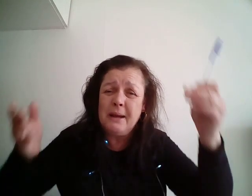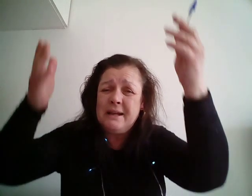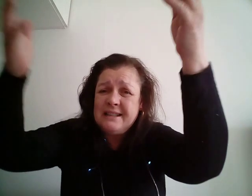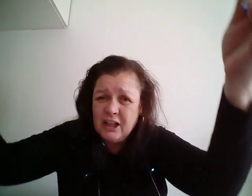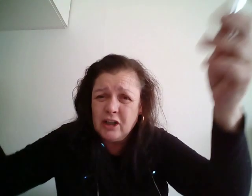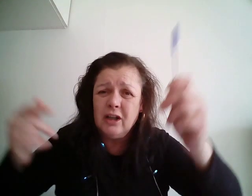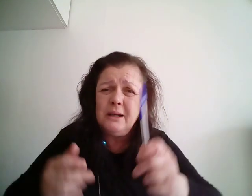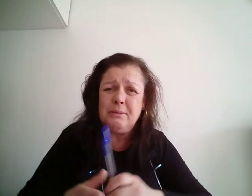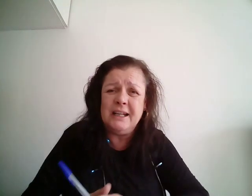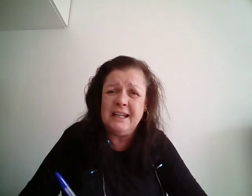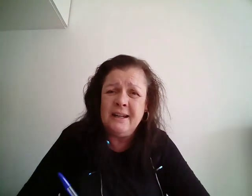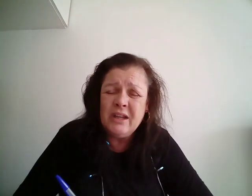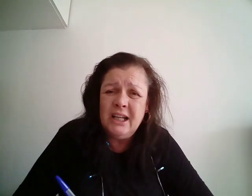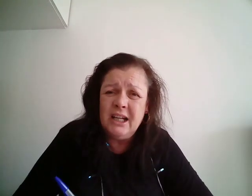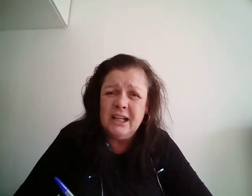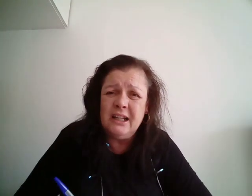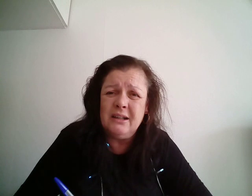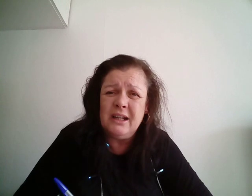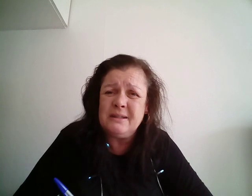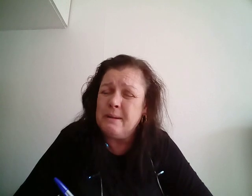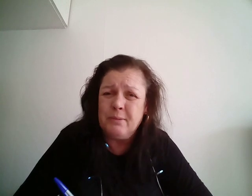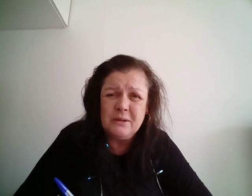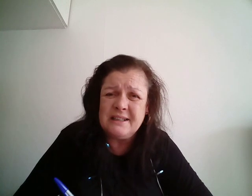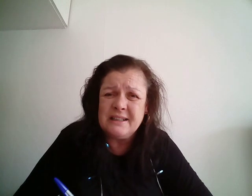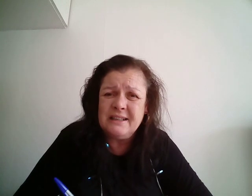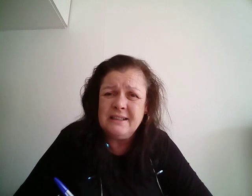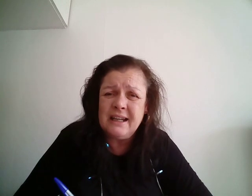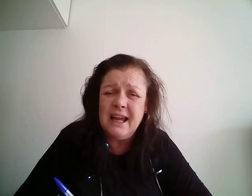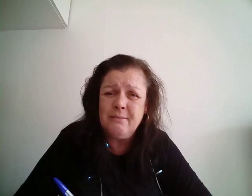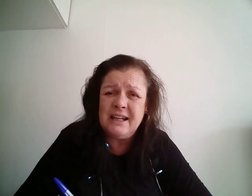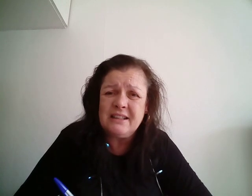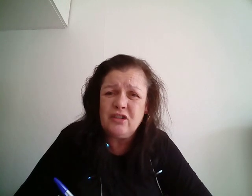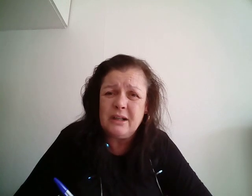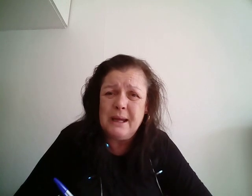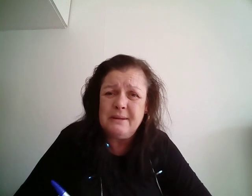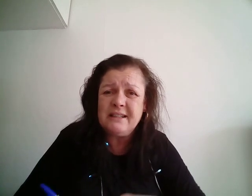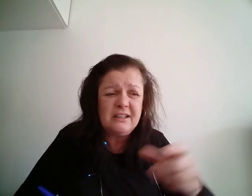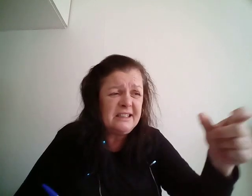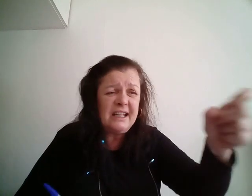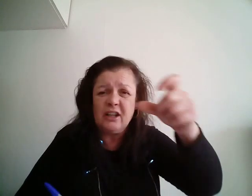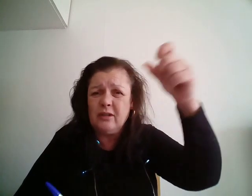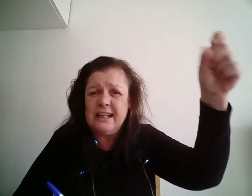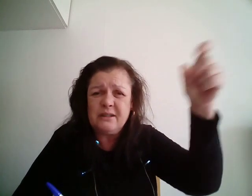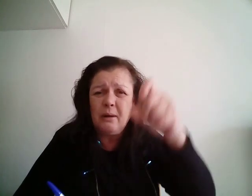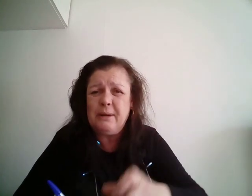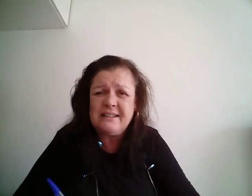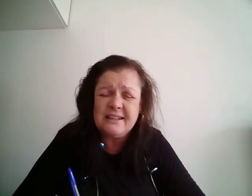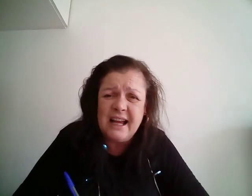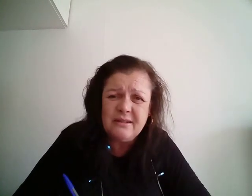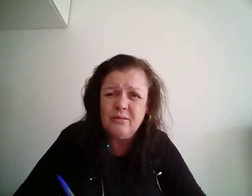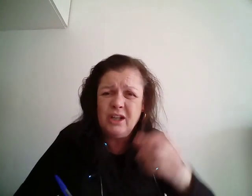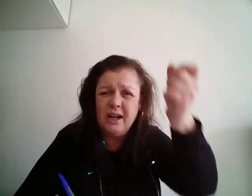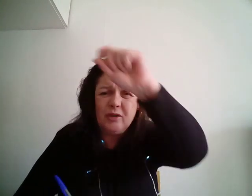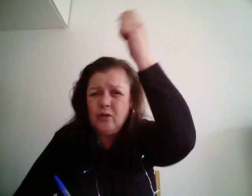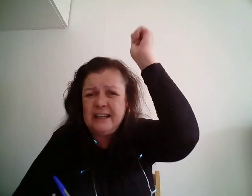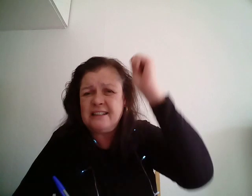babies, and globally has been poisoned. Okay, my delicious little babies, because they're sticking all these, what, pesticide, you know, and all these